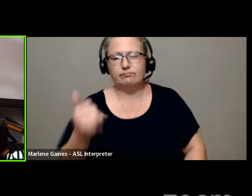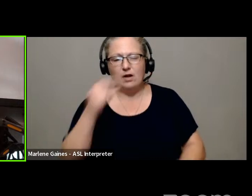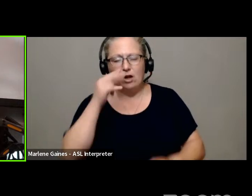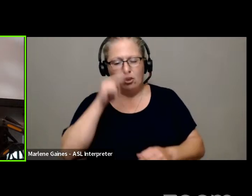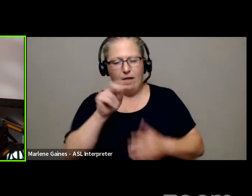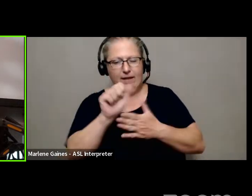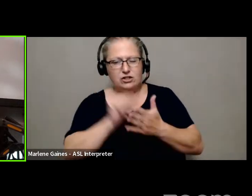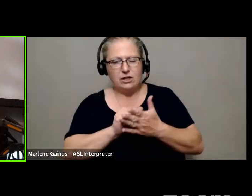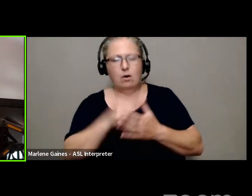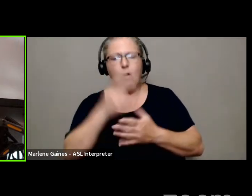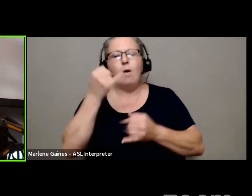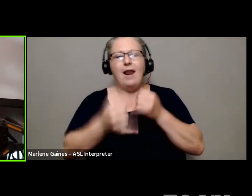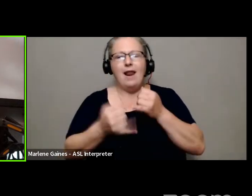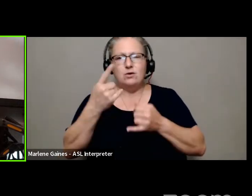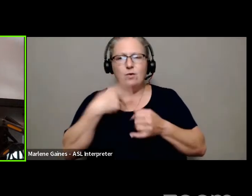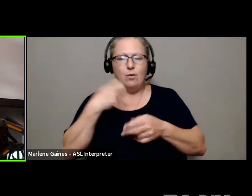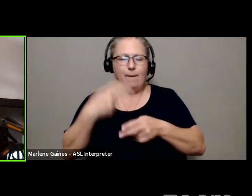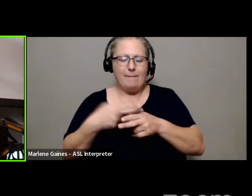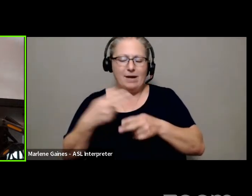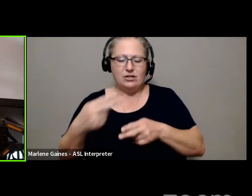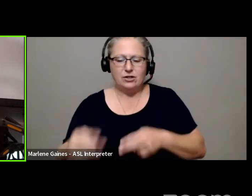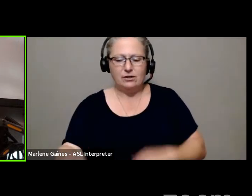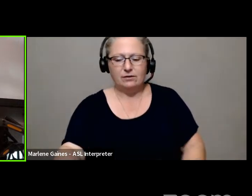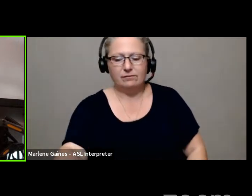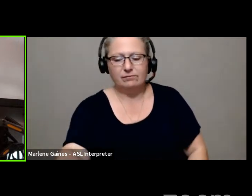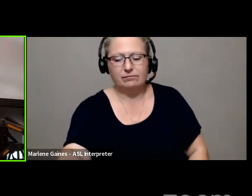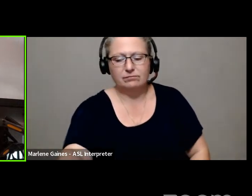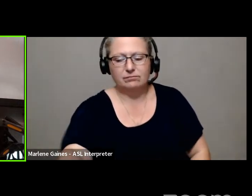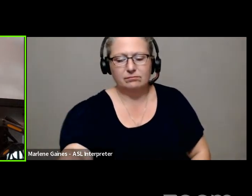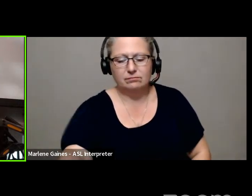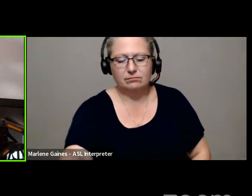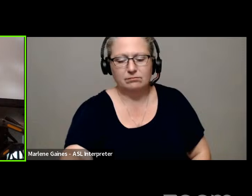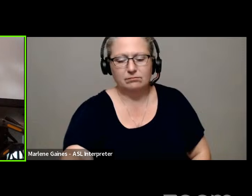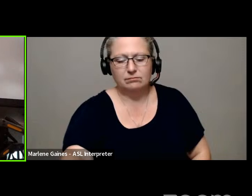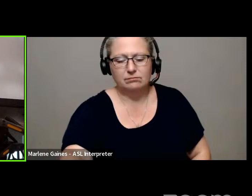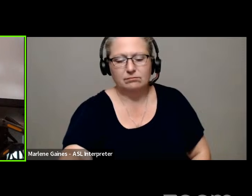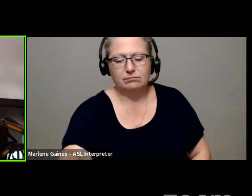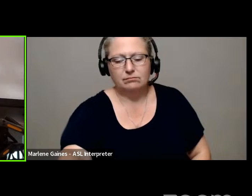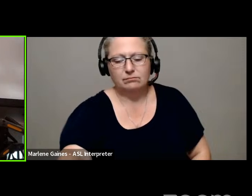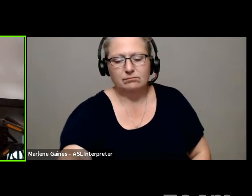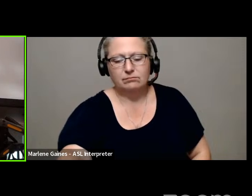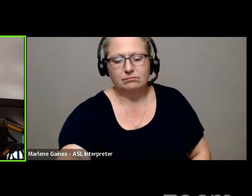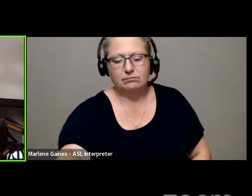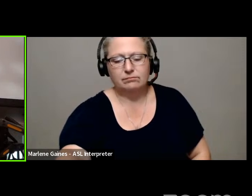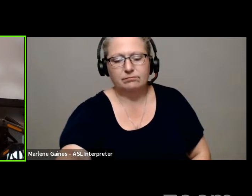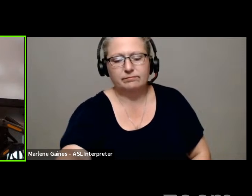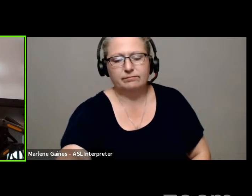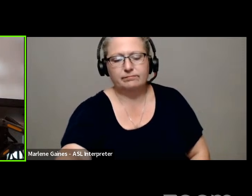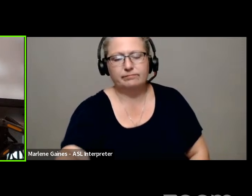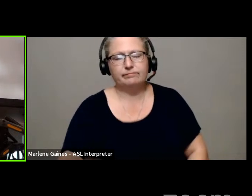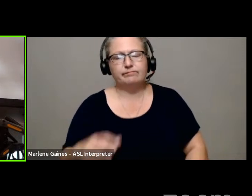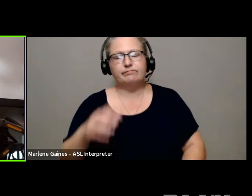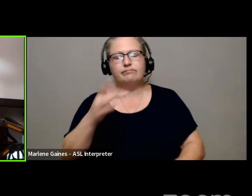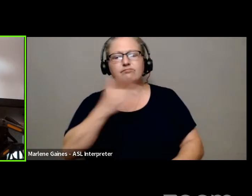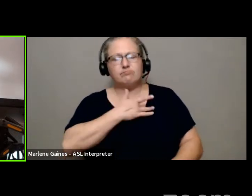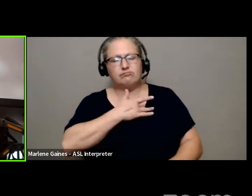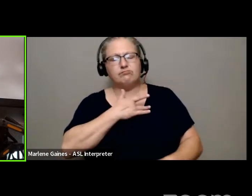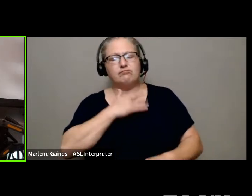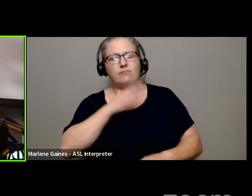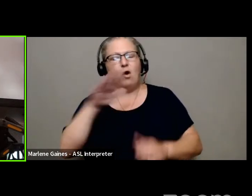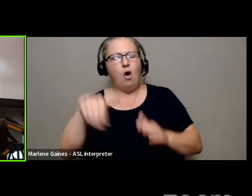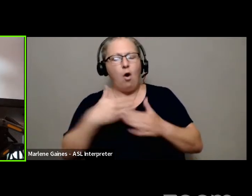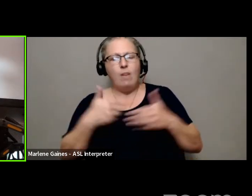Oh, there's one last thing I just wanted to mention. Just keeping in our hearts all of our young people all over the world that